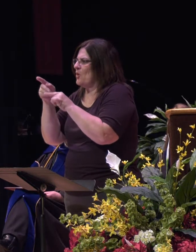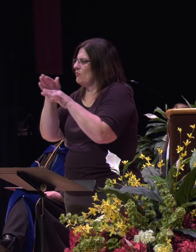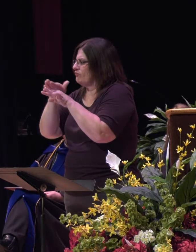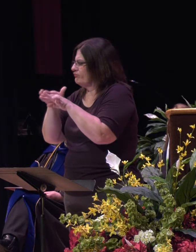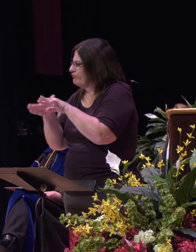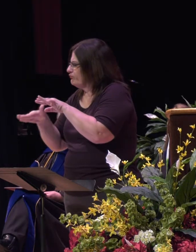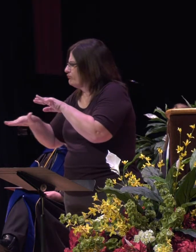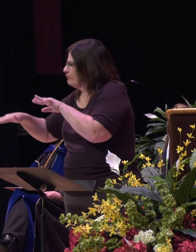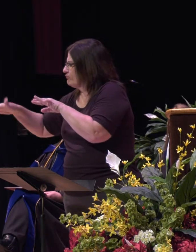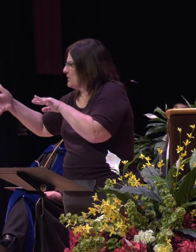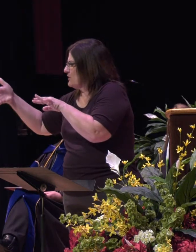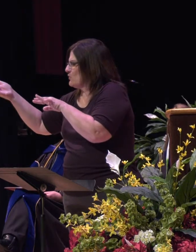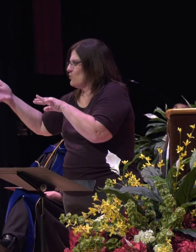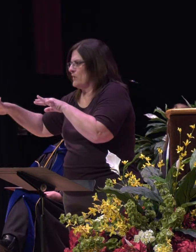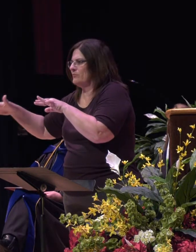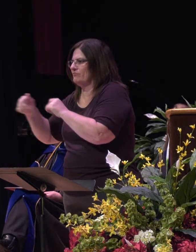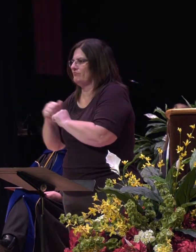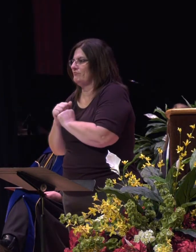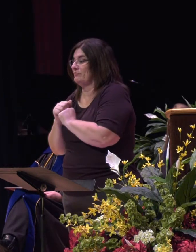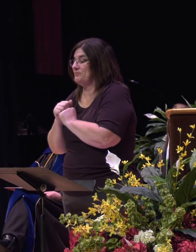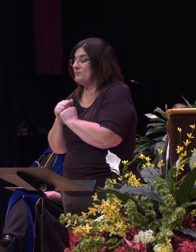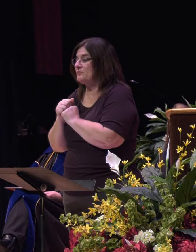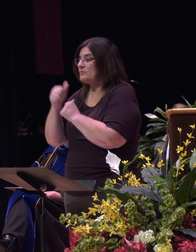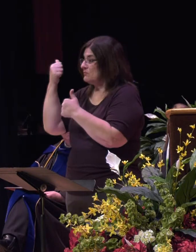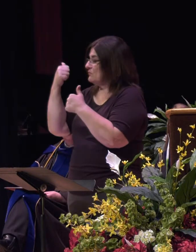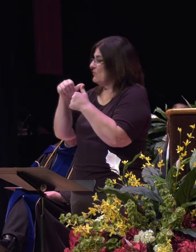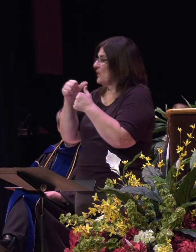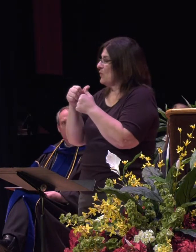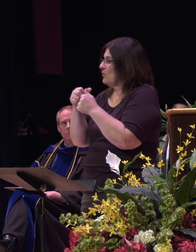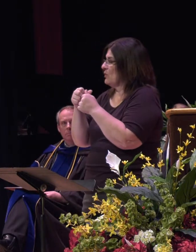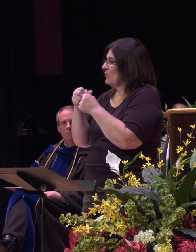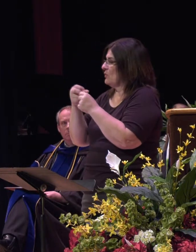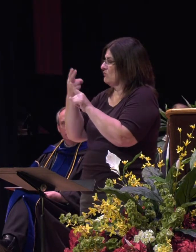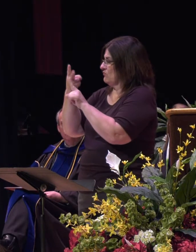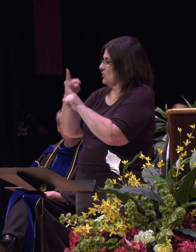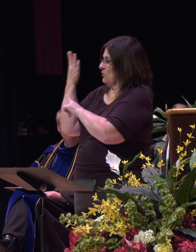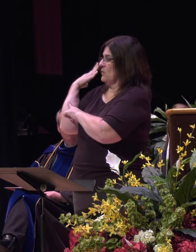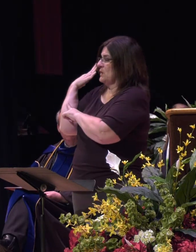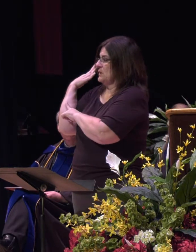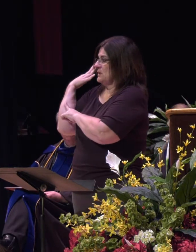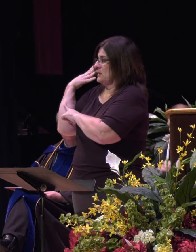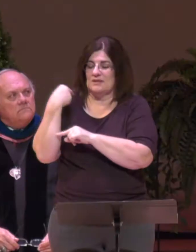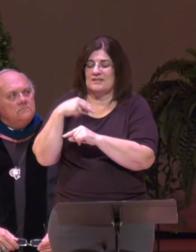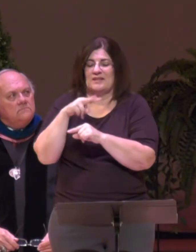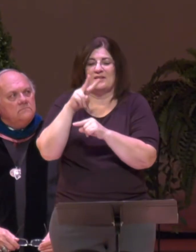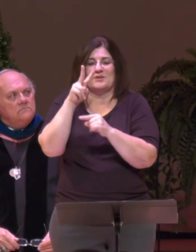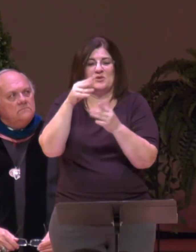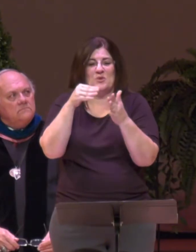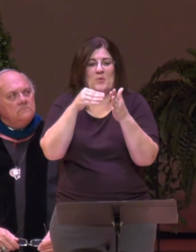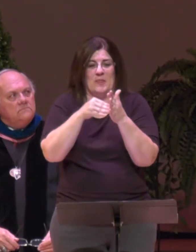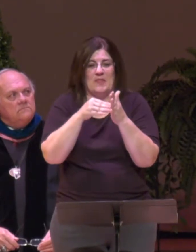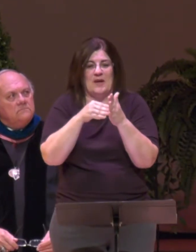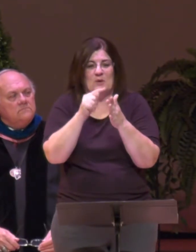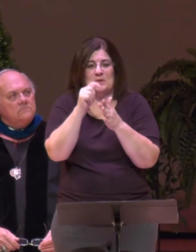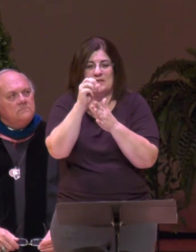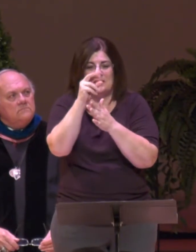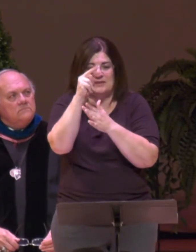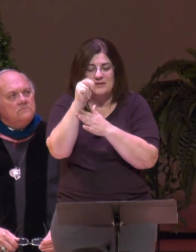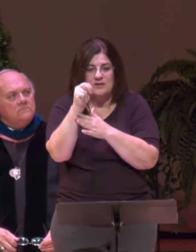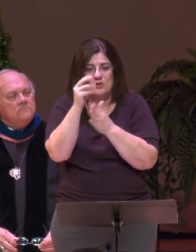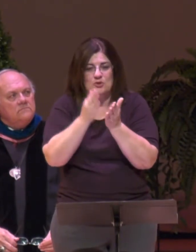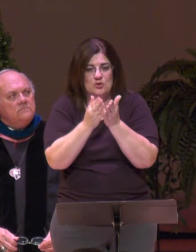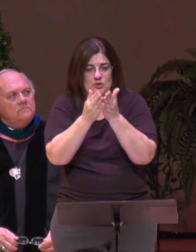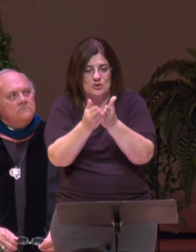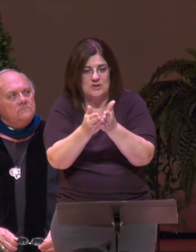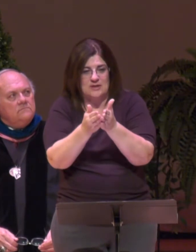fact, if you recall, maybe about 2 months ago now, the 2,000-ton container ship, 200,000-ton container